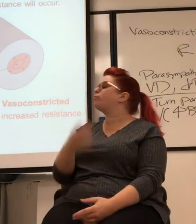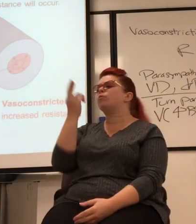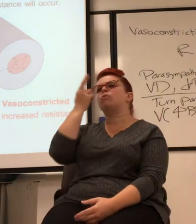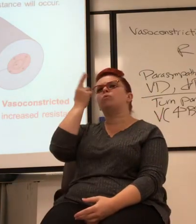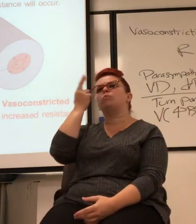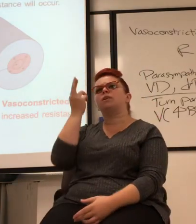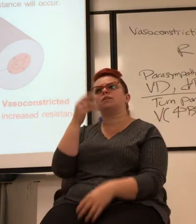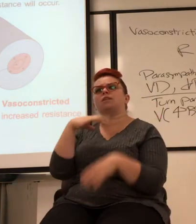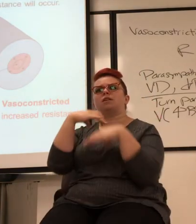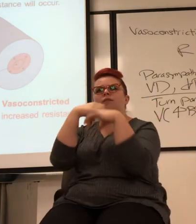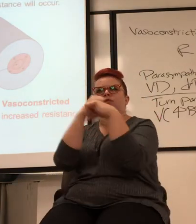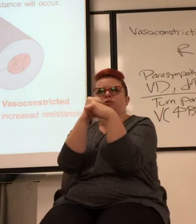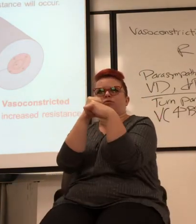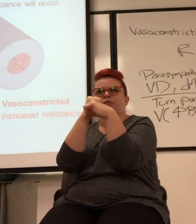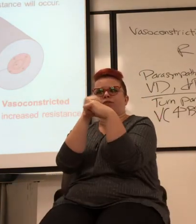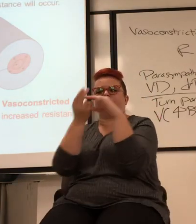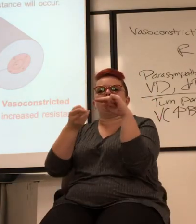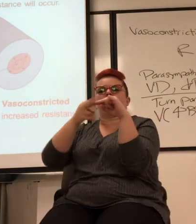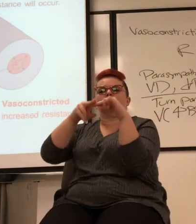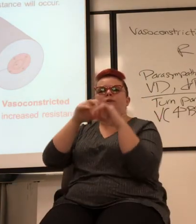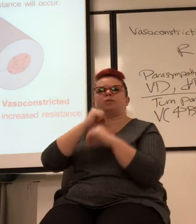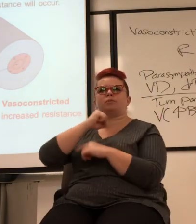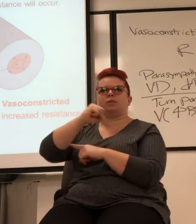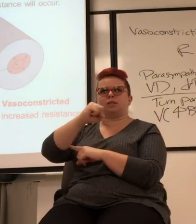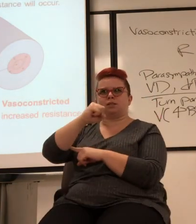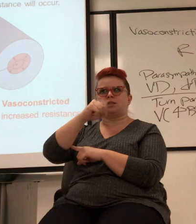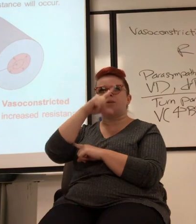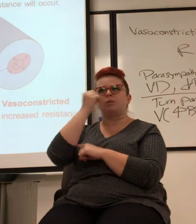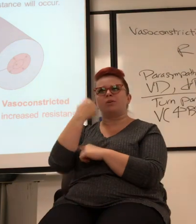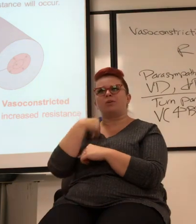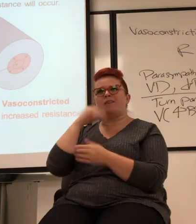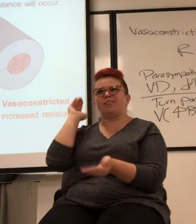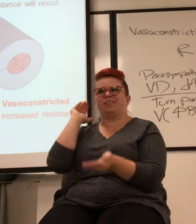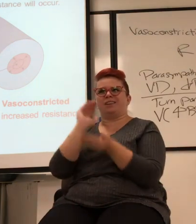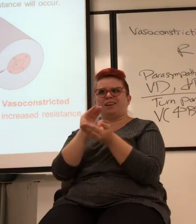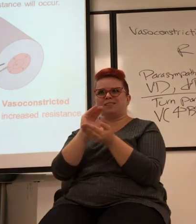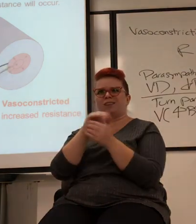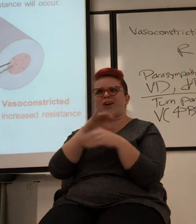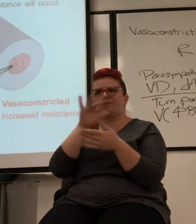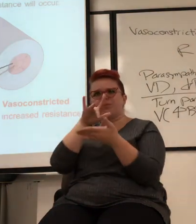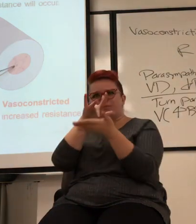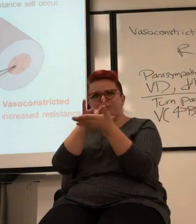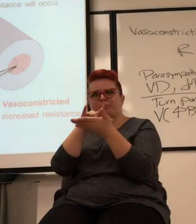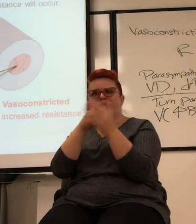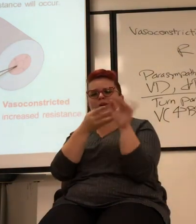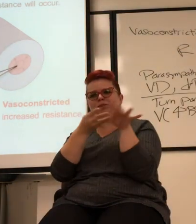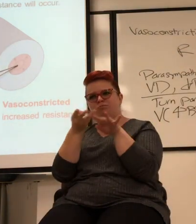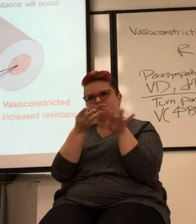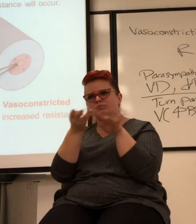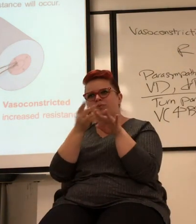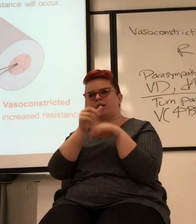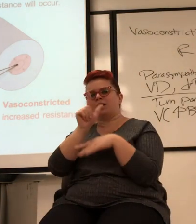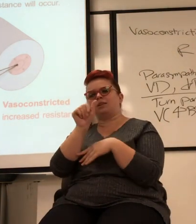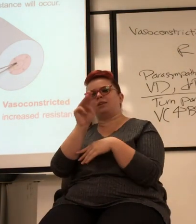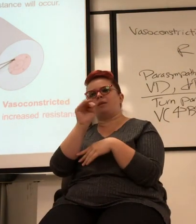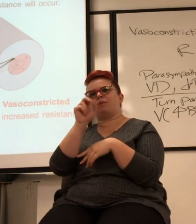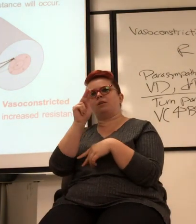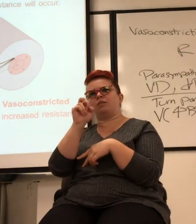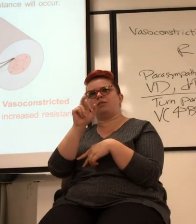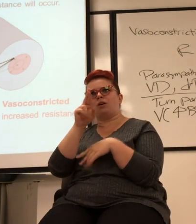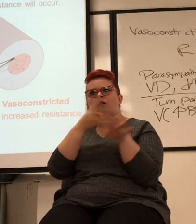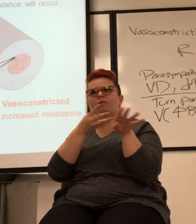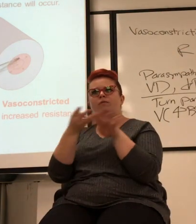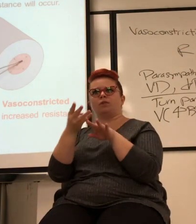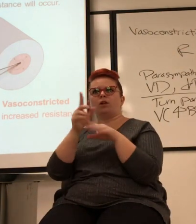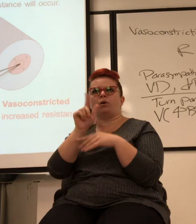vasoconstriction has increased resistance, because you have less of those laminar flow layers that are far away